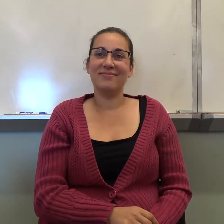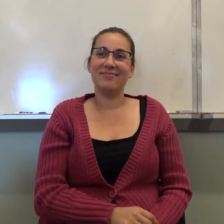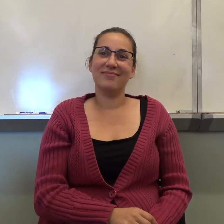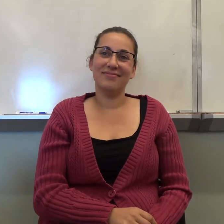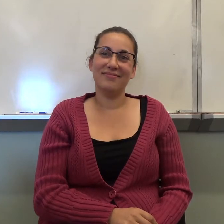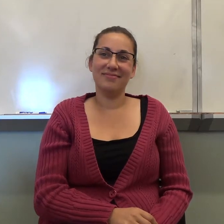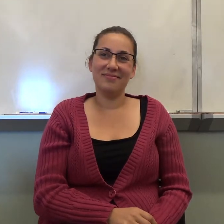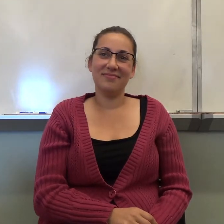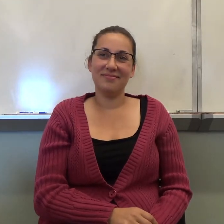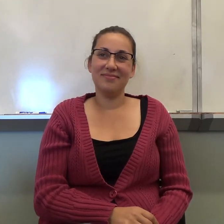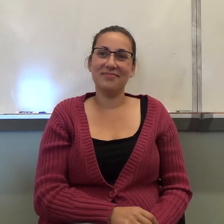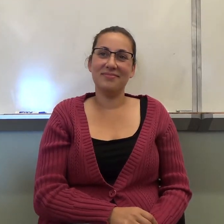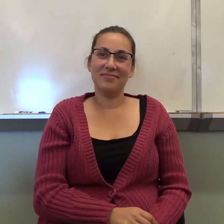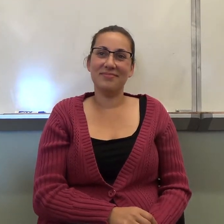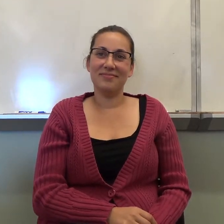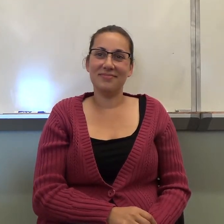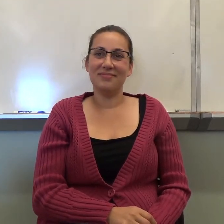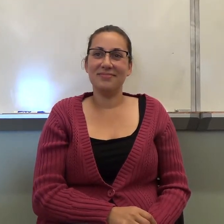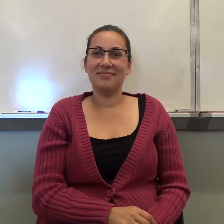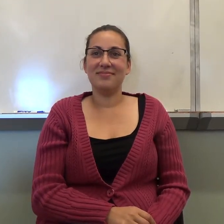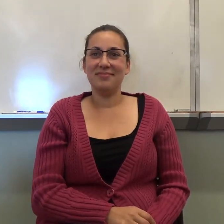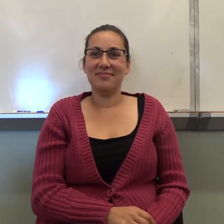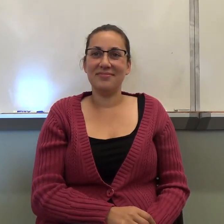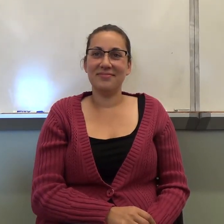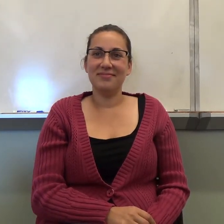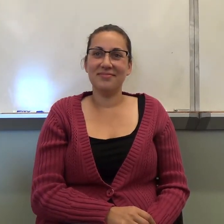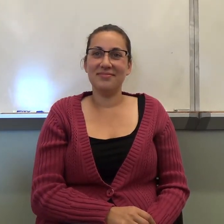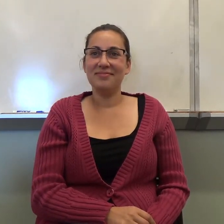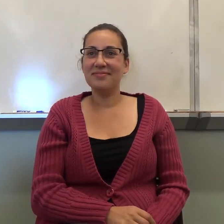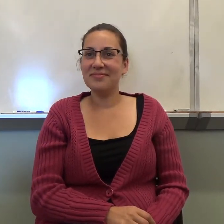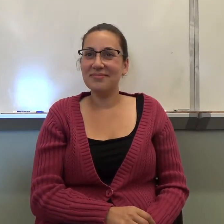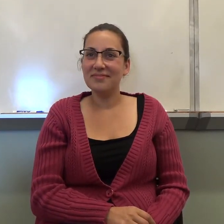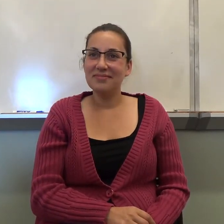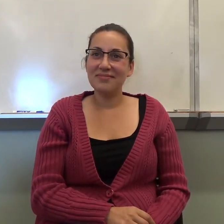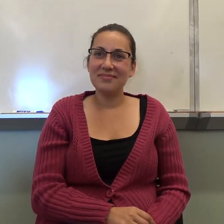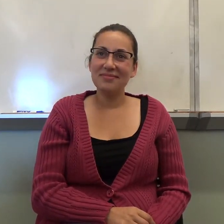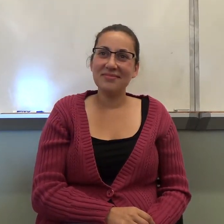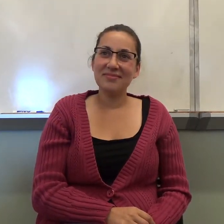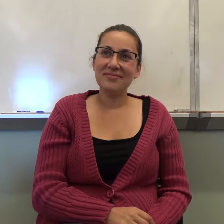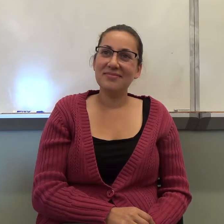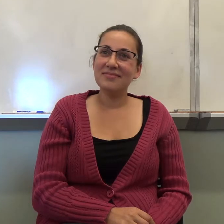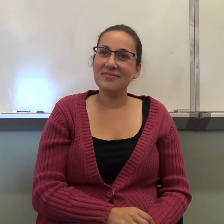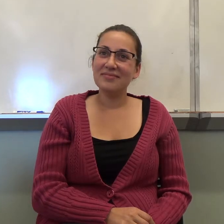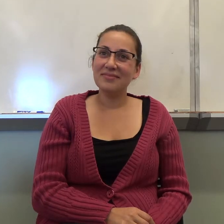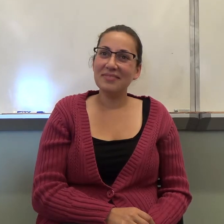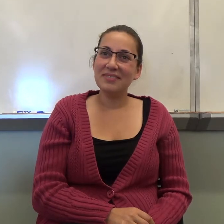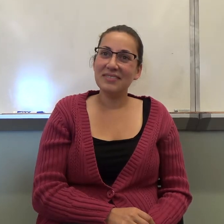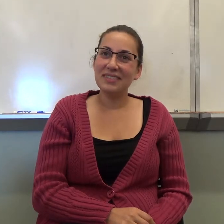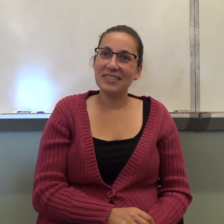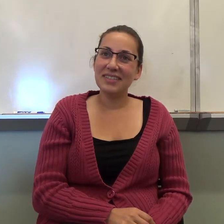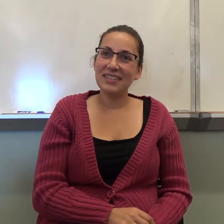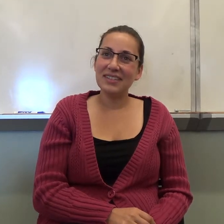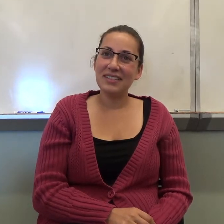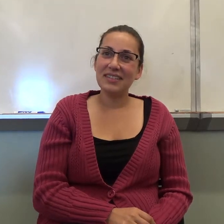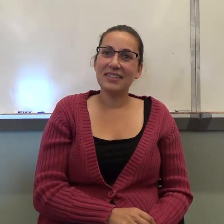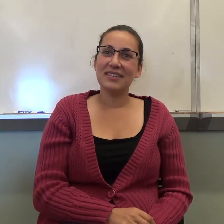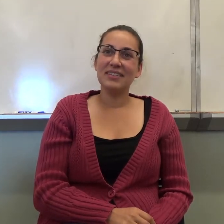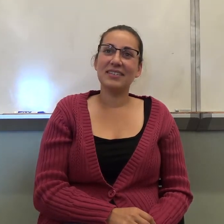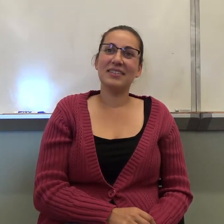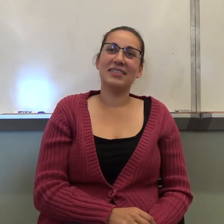get a sentence here about this, oh, by the way, we measured that, it's this over here, and you get a lot of input. You've got to organize it